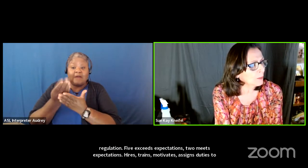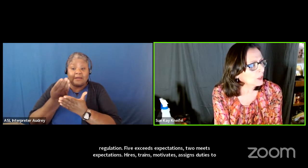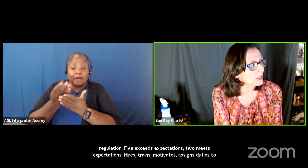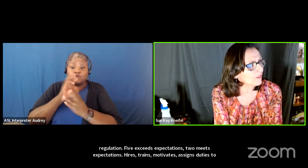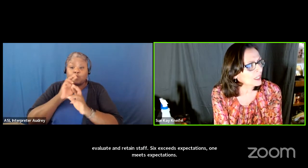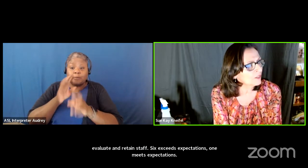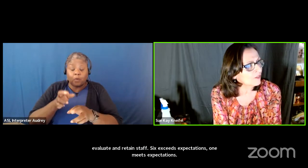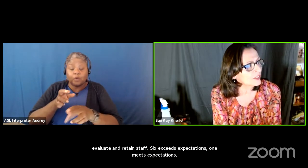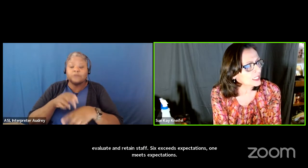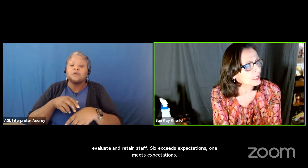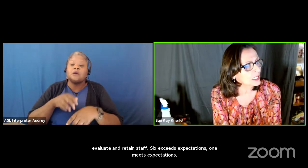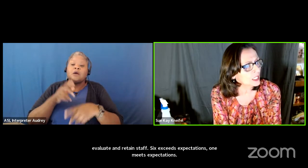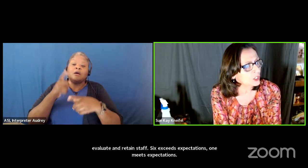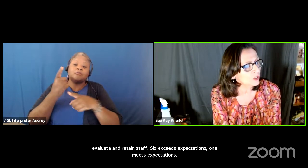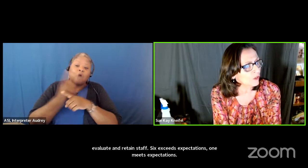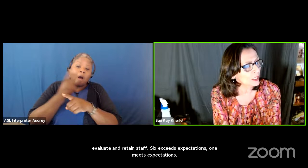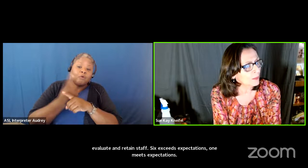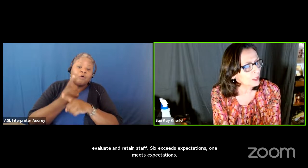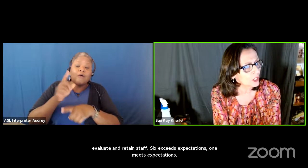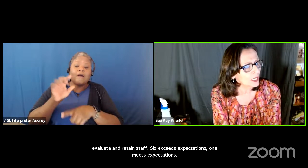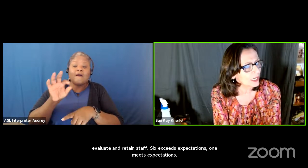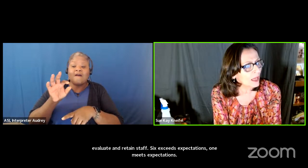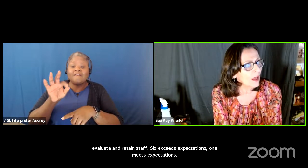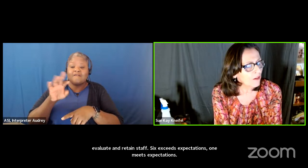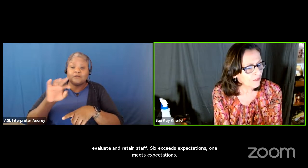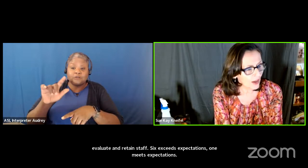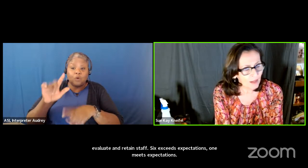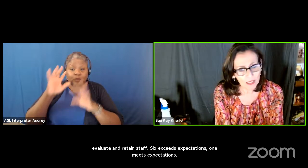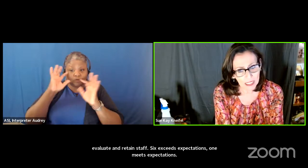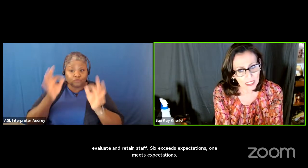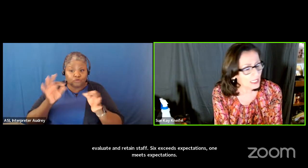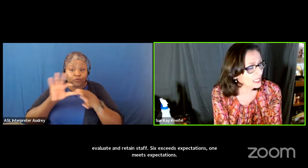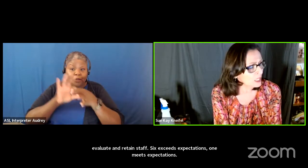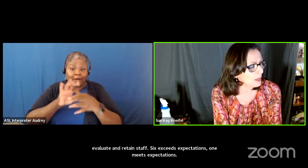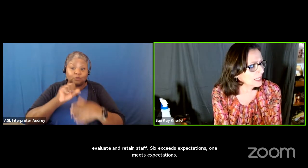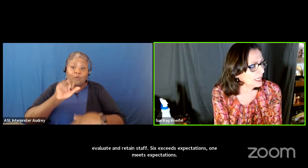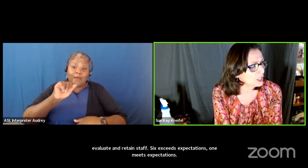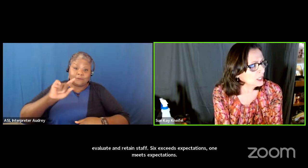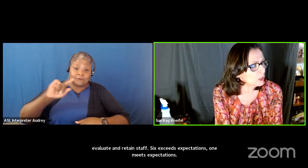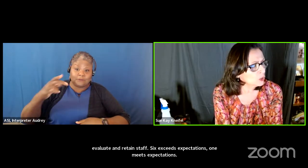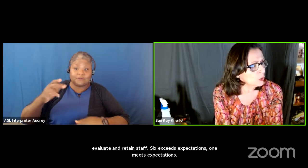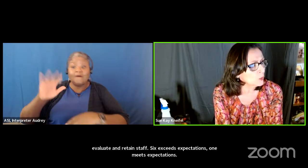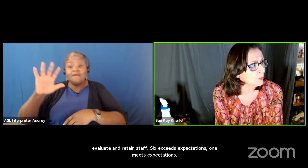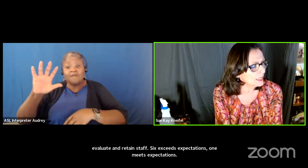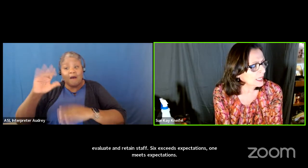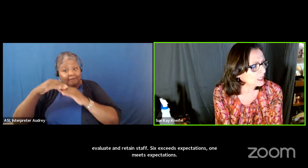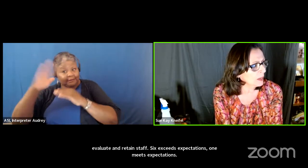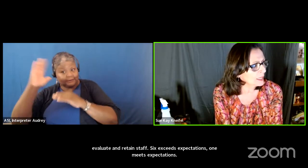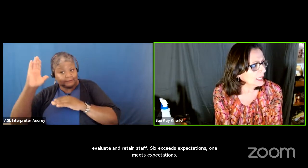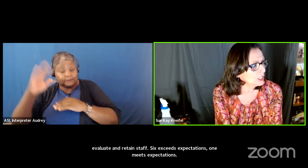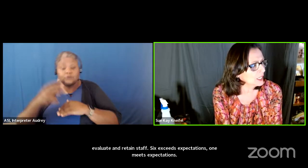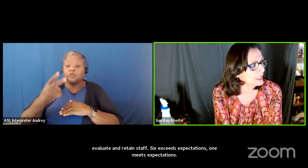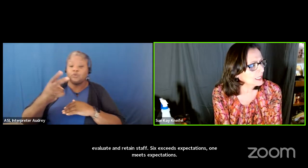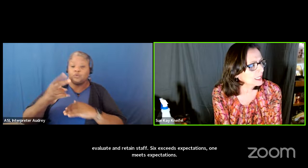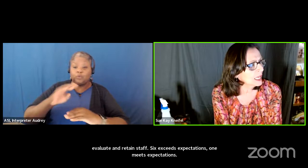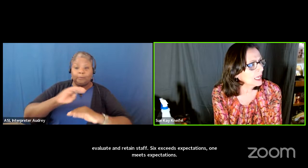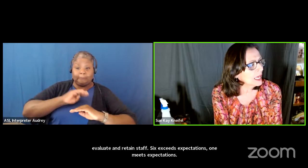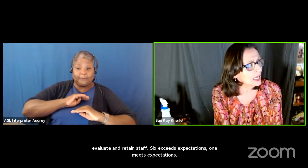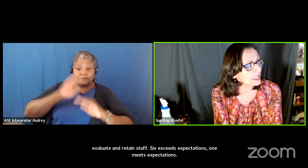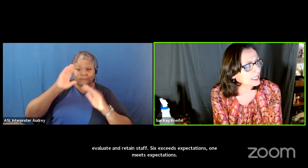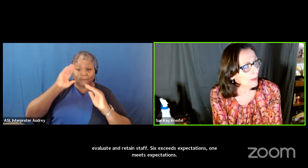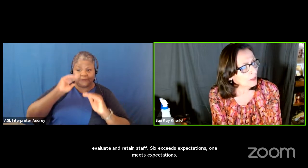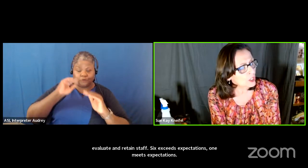makes proper and effective fiscal decisions for the commission. 5 exceeds expectations, 2 meets